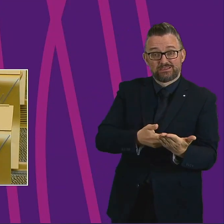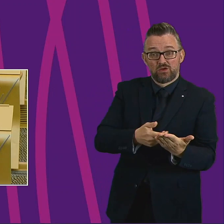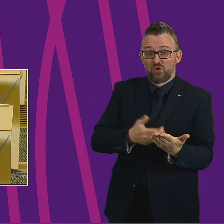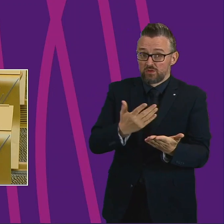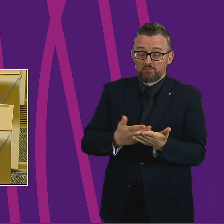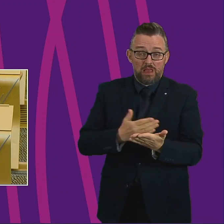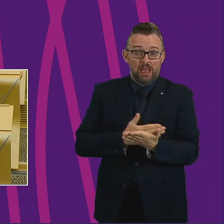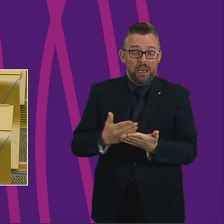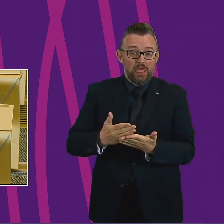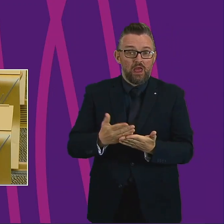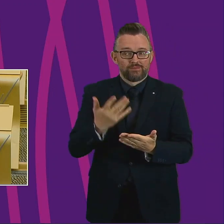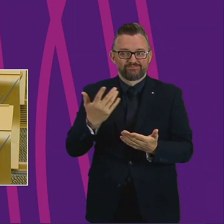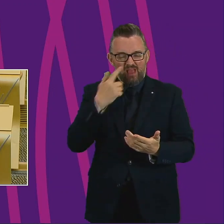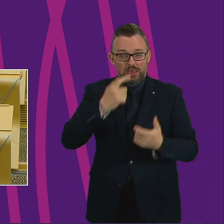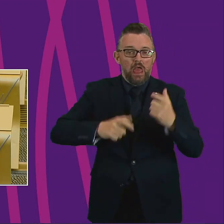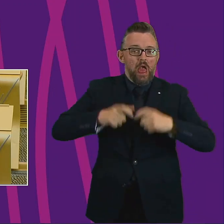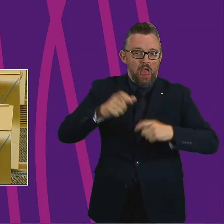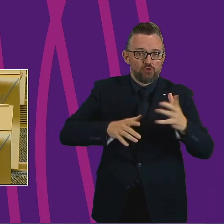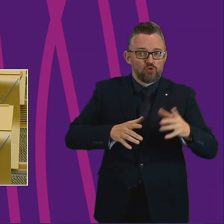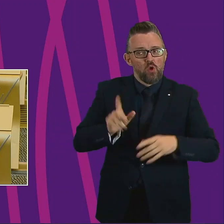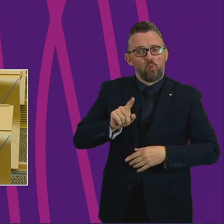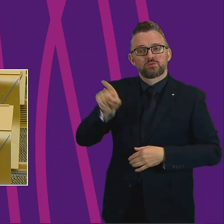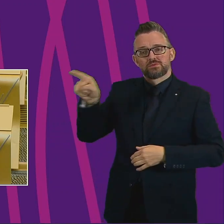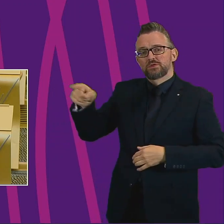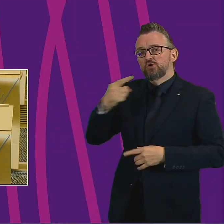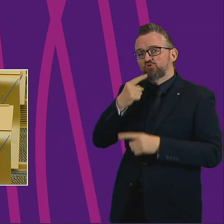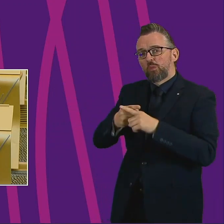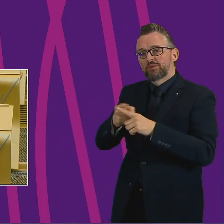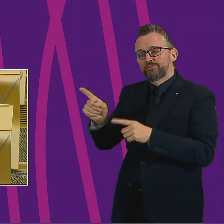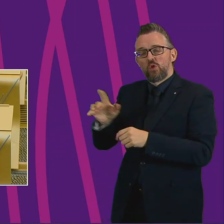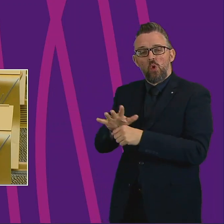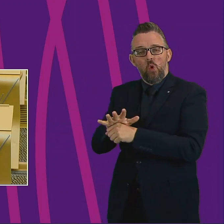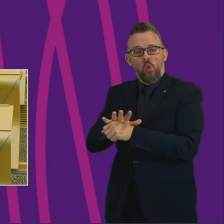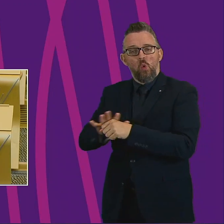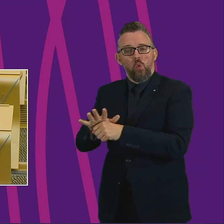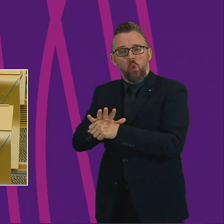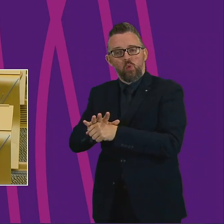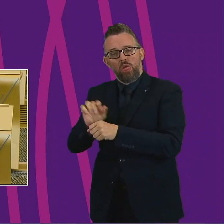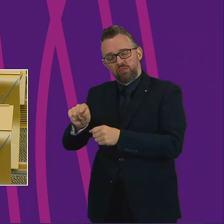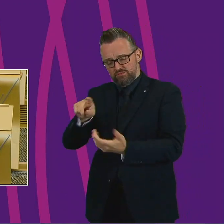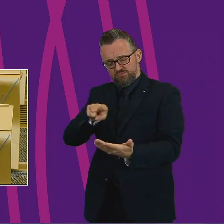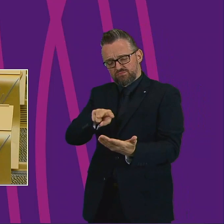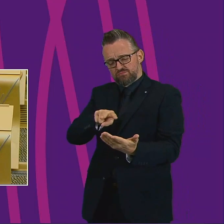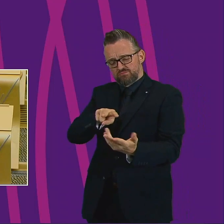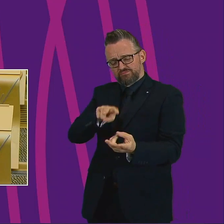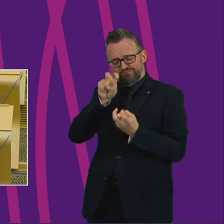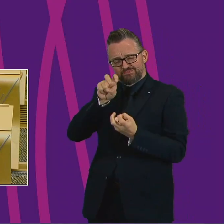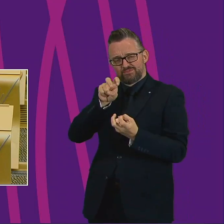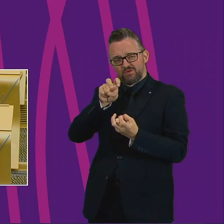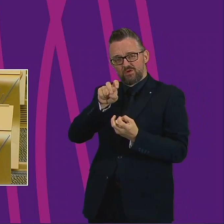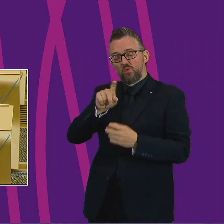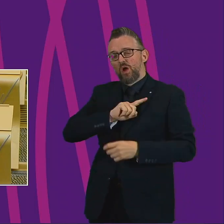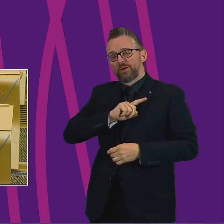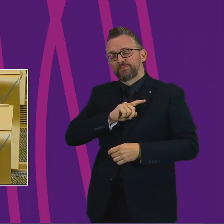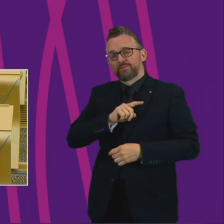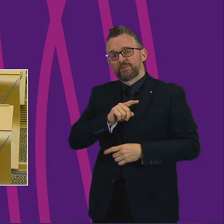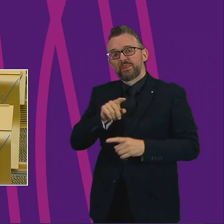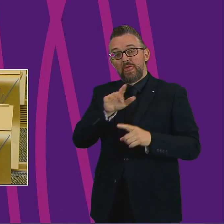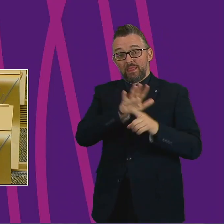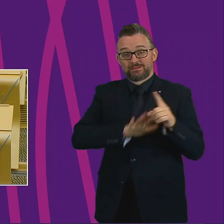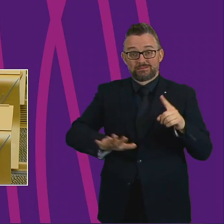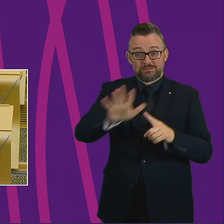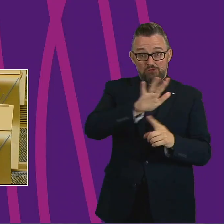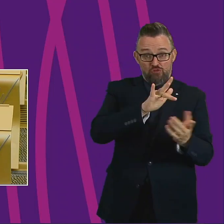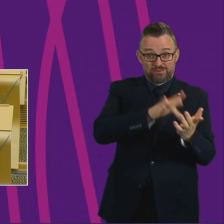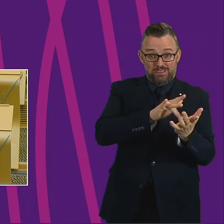what Ms Johnson is referring to is local interpretation of the guidance. Part of the point of the National Centre and the role